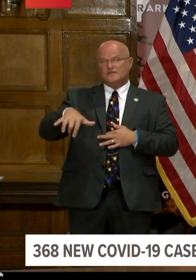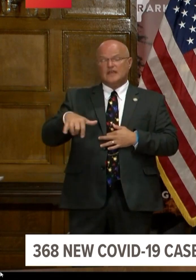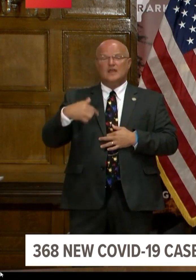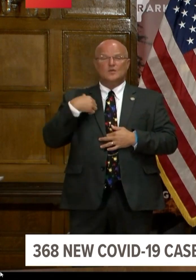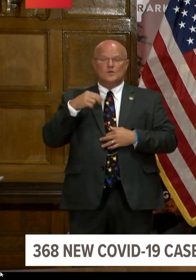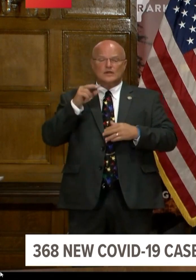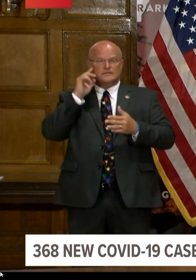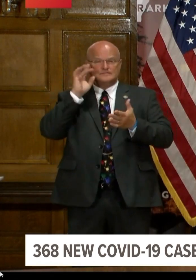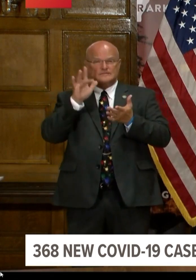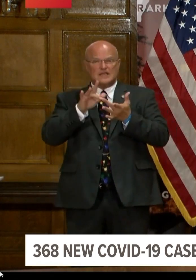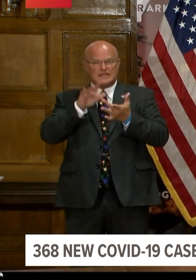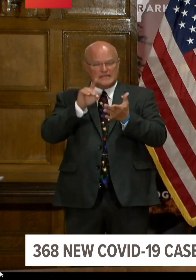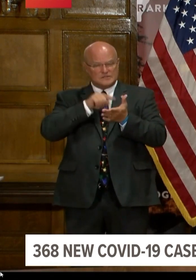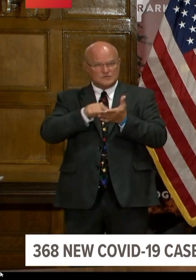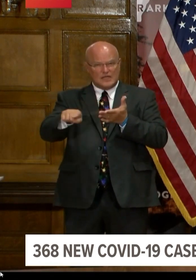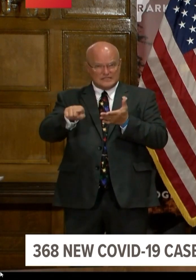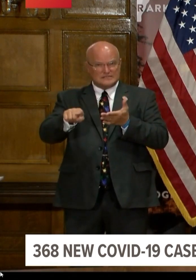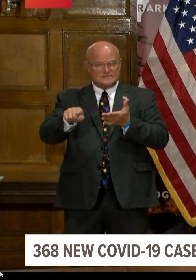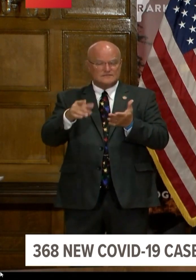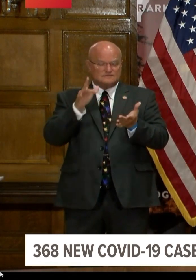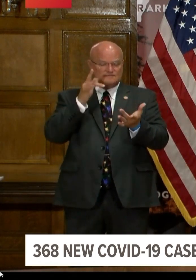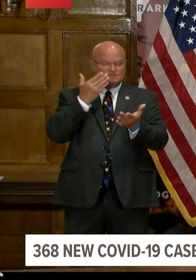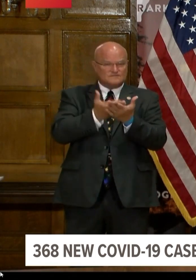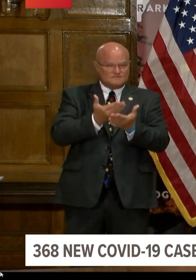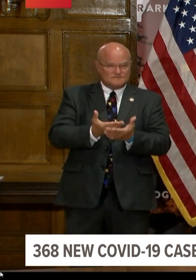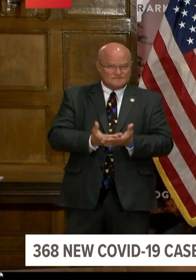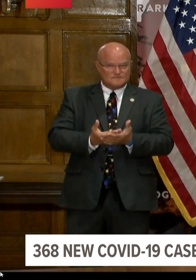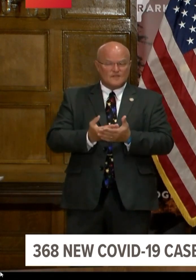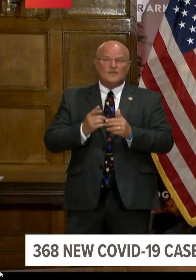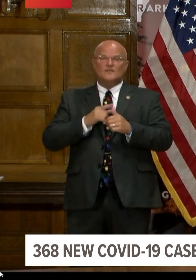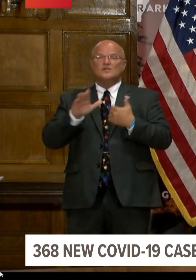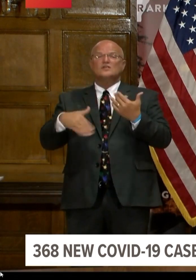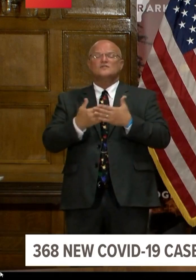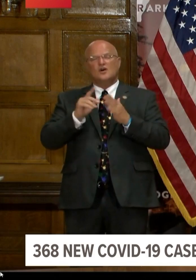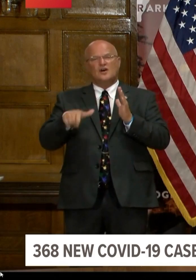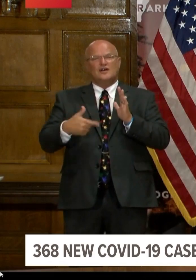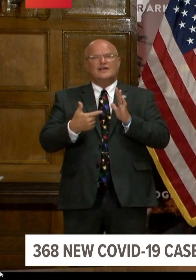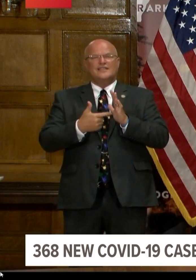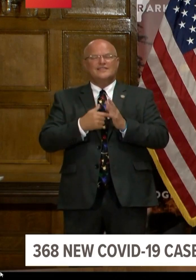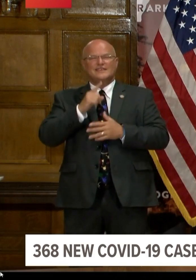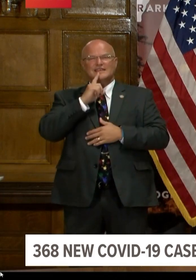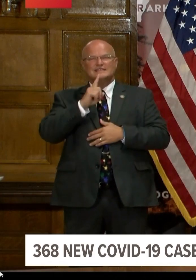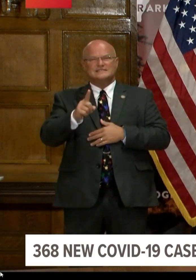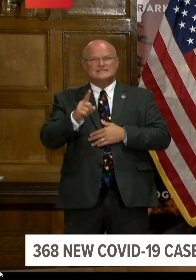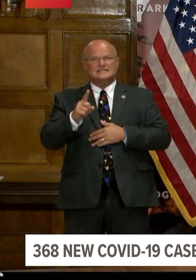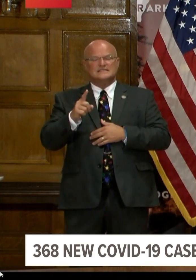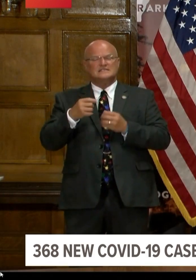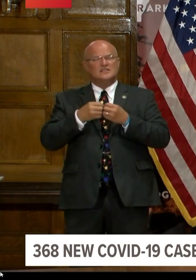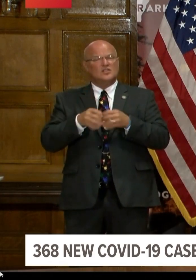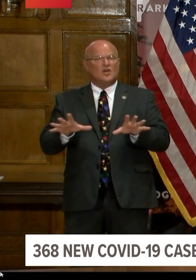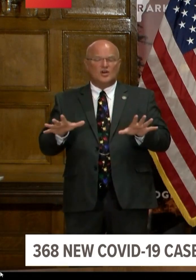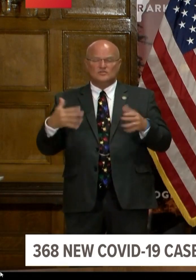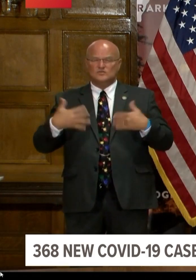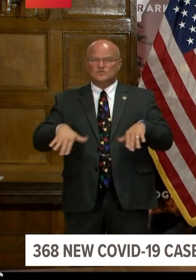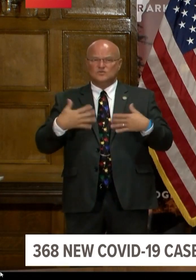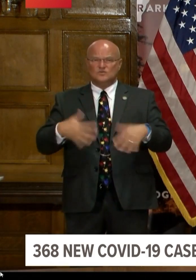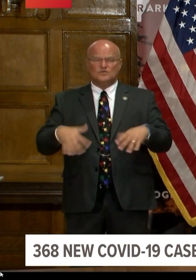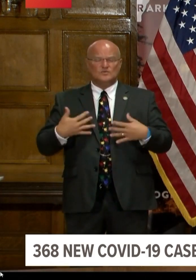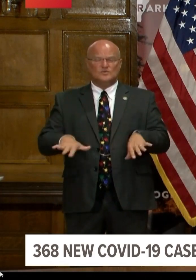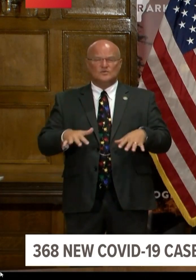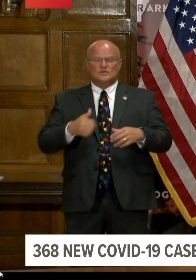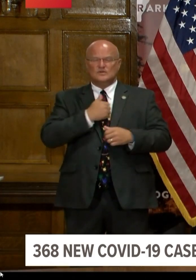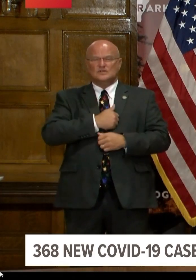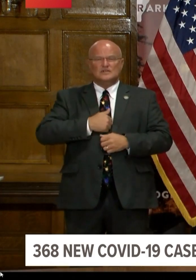We are looking into that from a factional standpoint. And first of all, this is a great loss. It's a human tragedy.